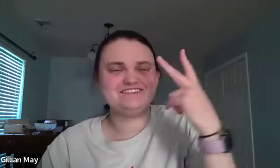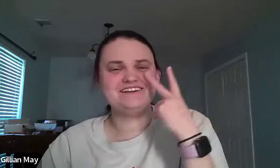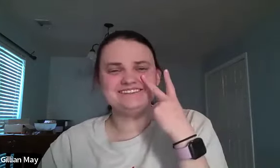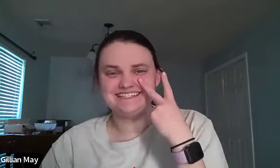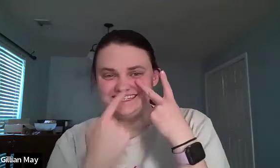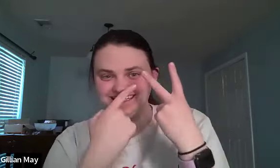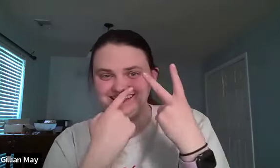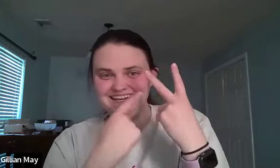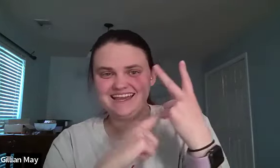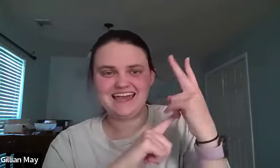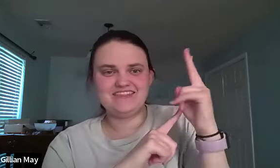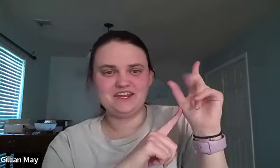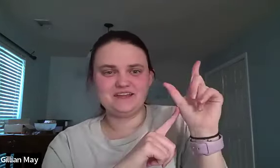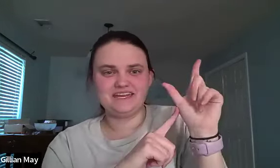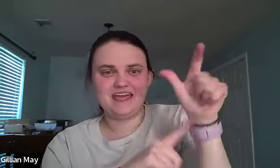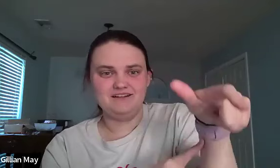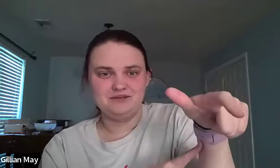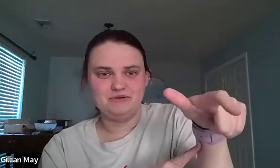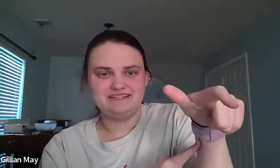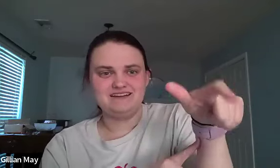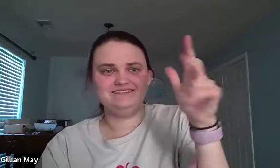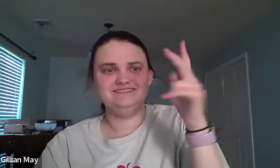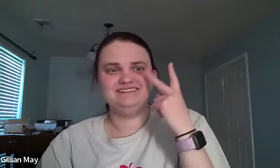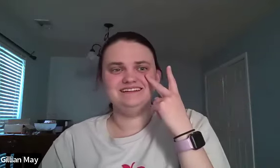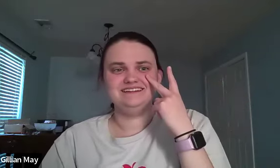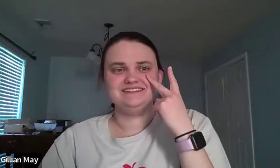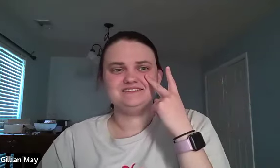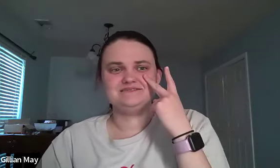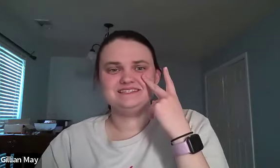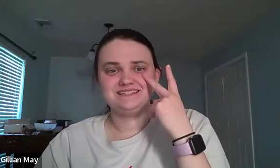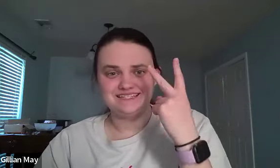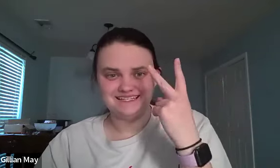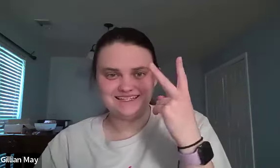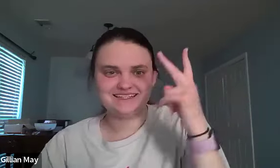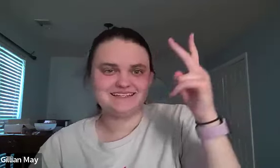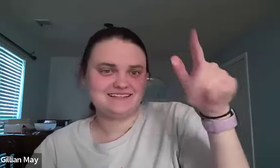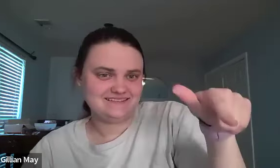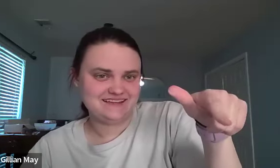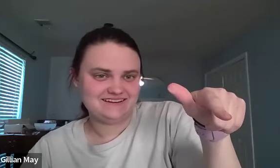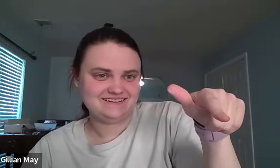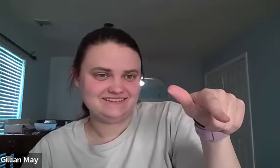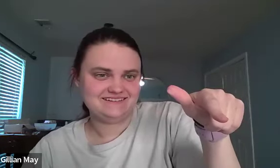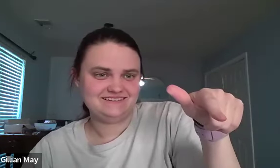go see, and then you have like an L and you point down. So see later.